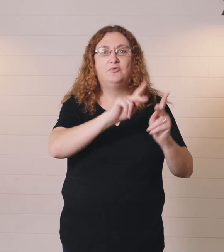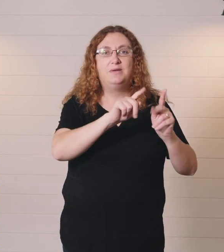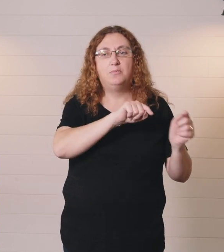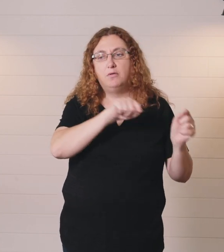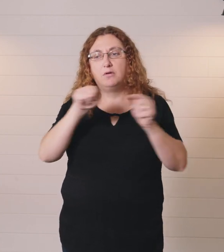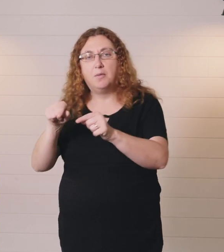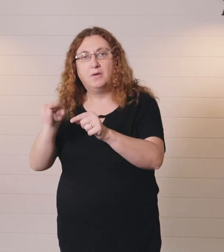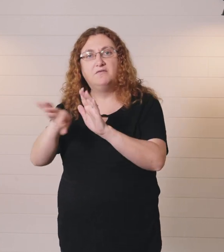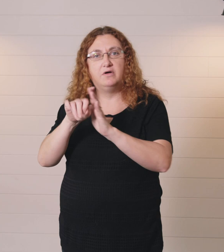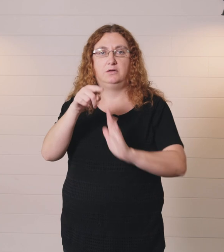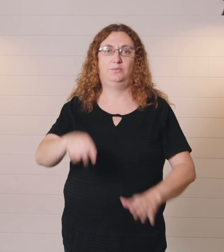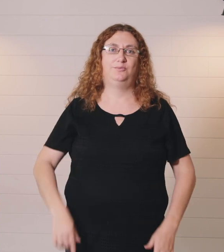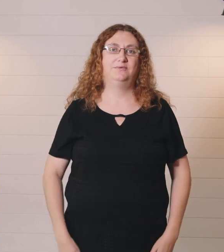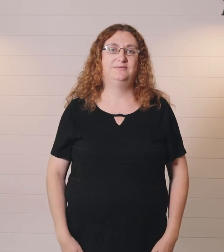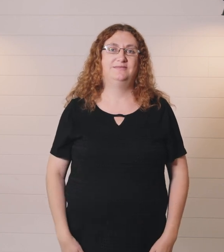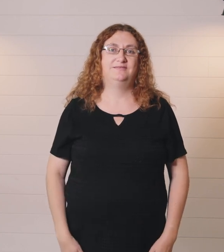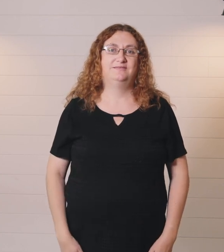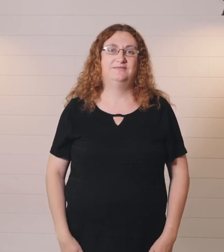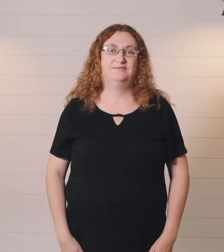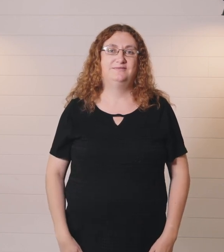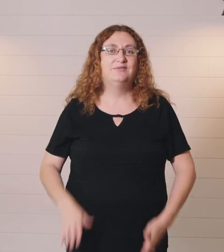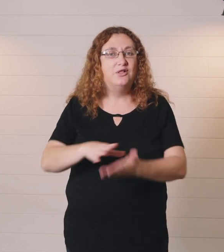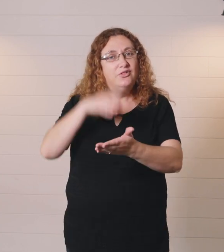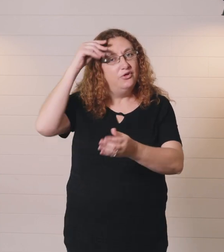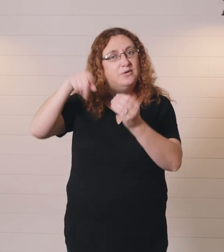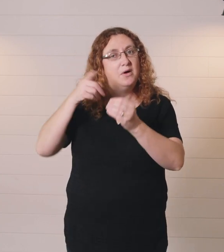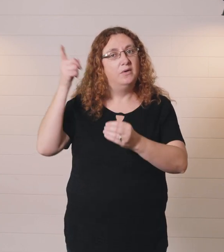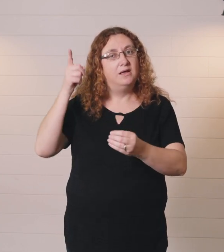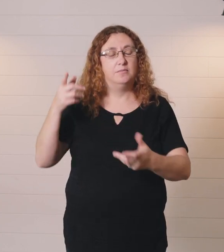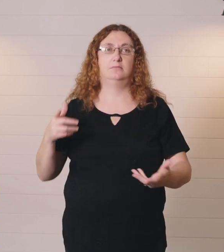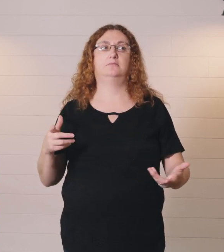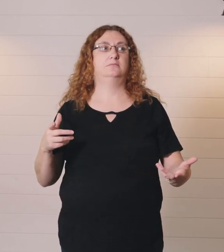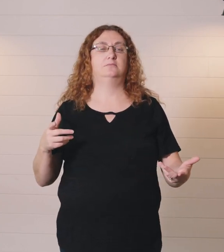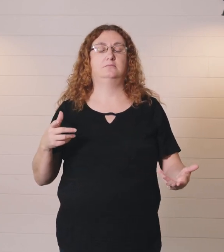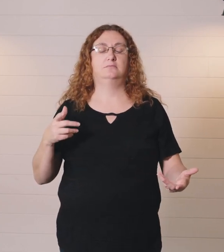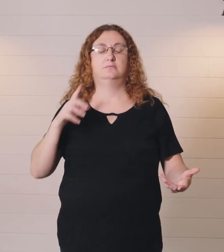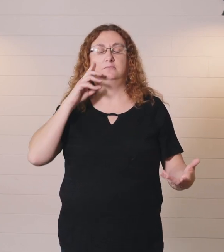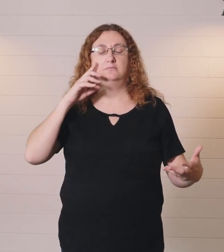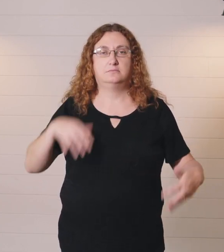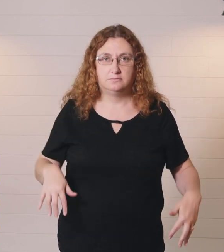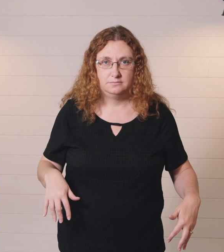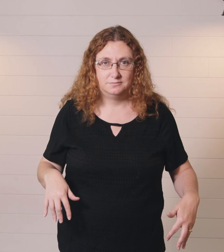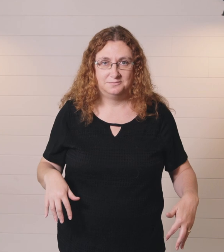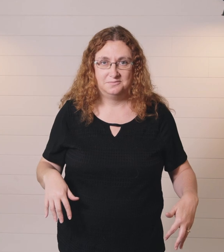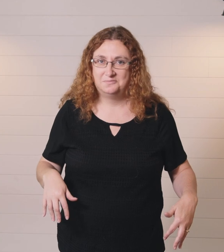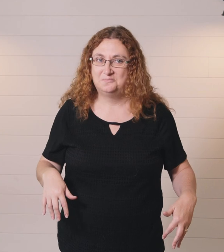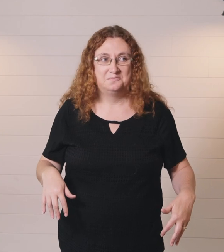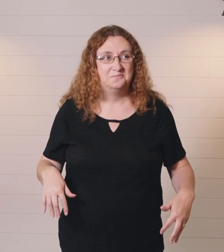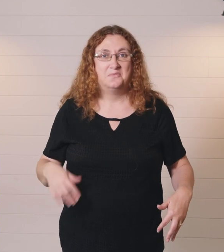And in the here and now, we must look for God's long game. Even though we may not see